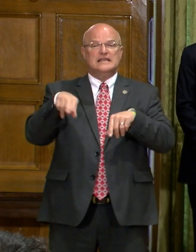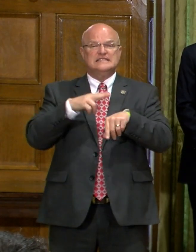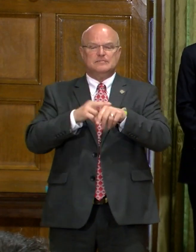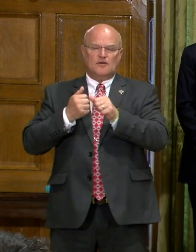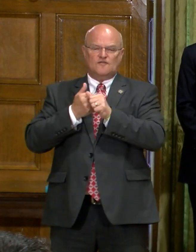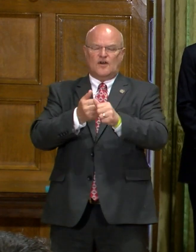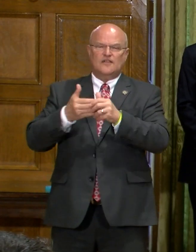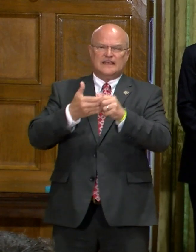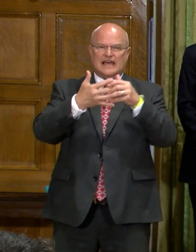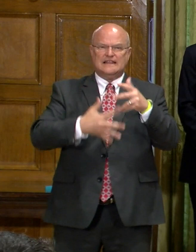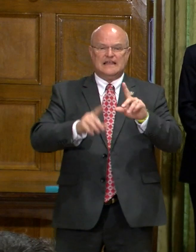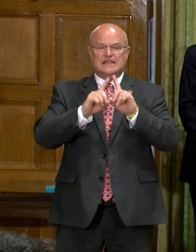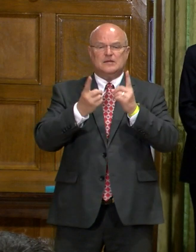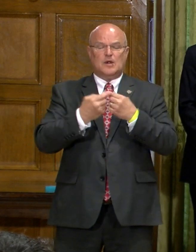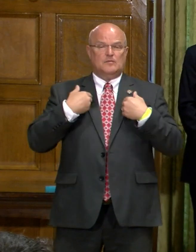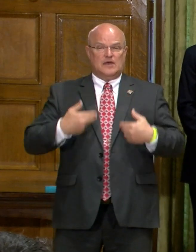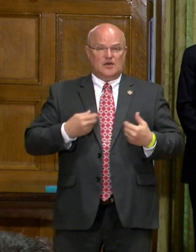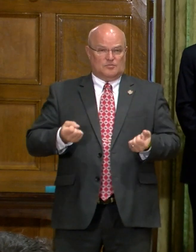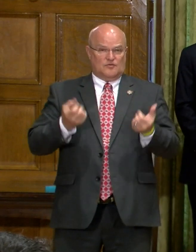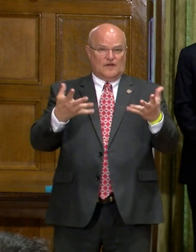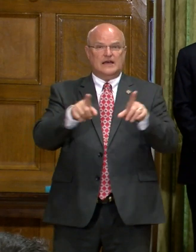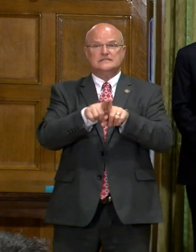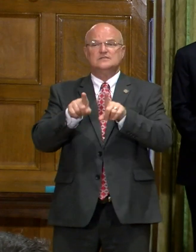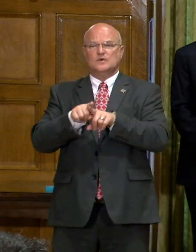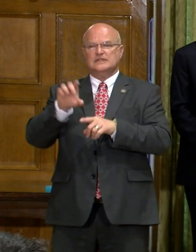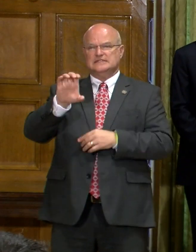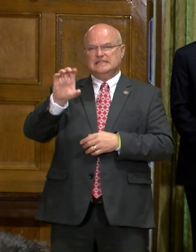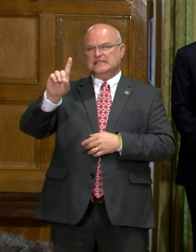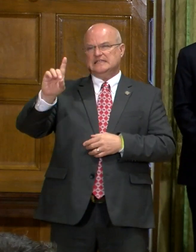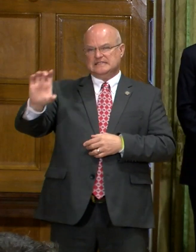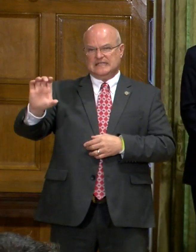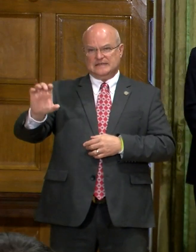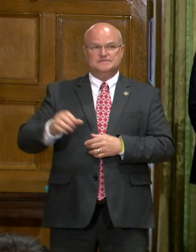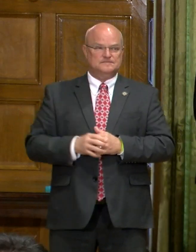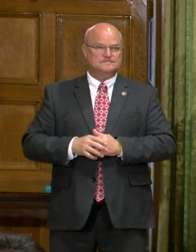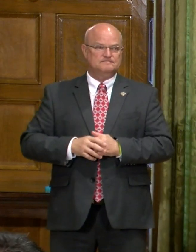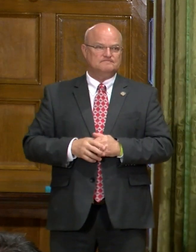follow the guidelines that the Department of Health provides, as well as CDC.